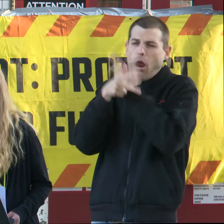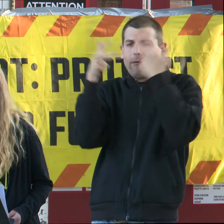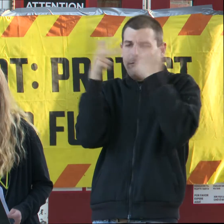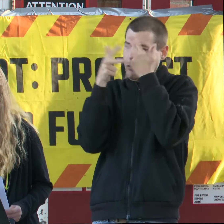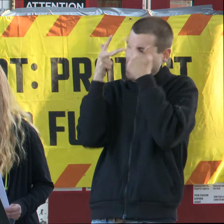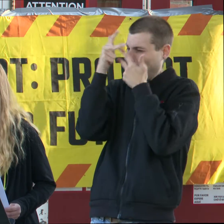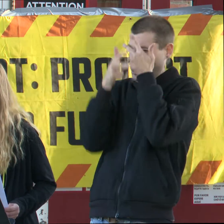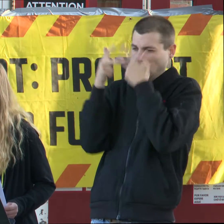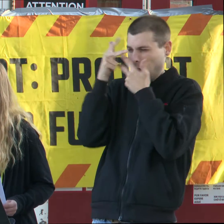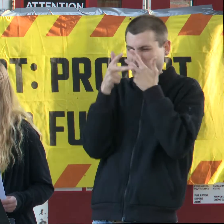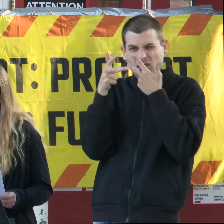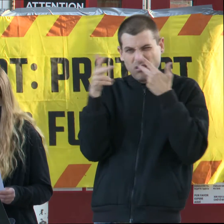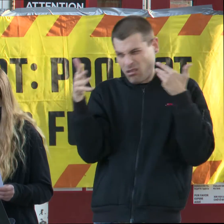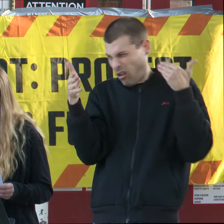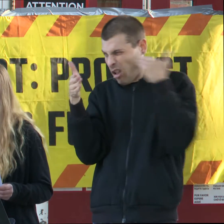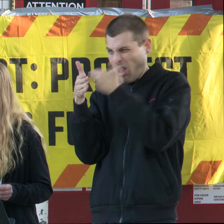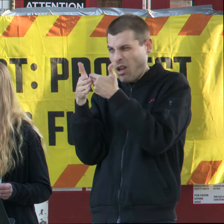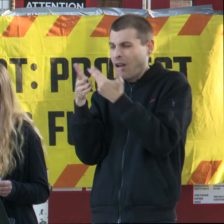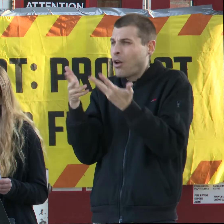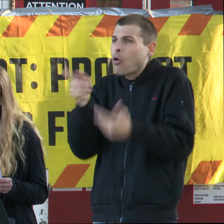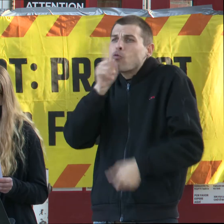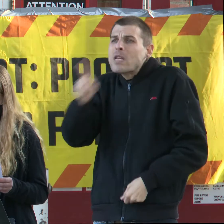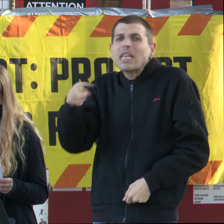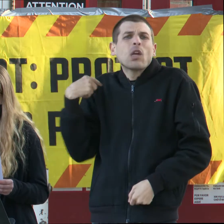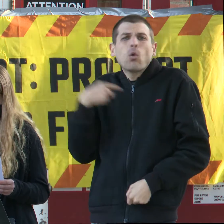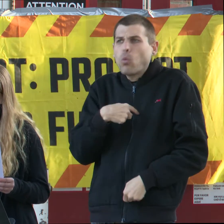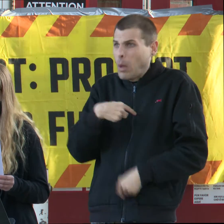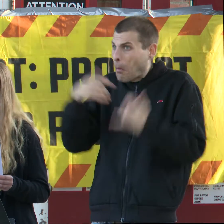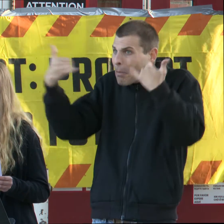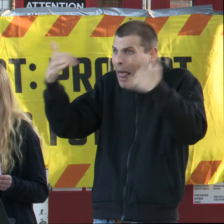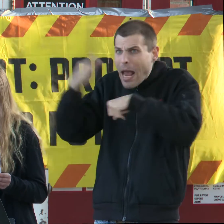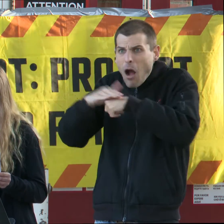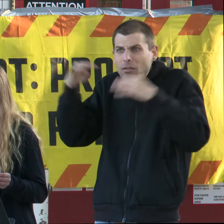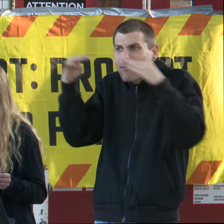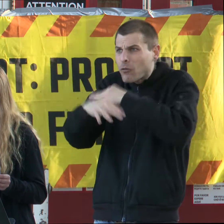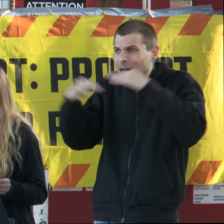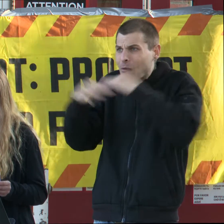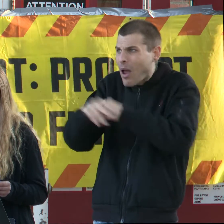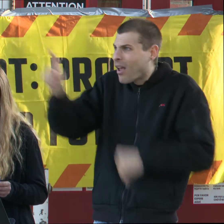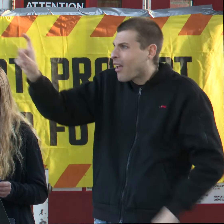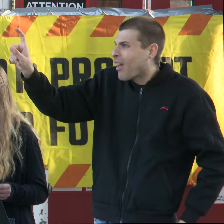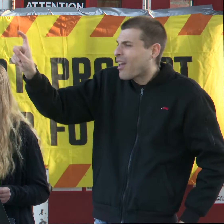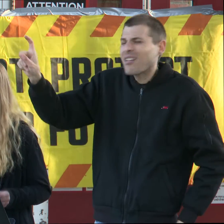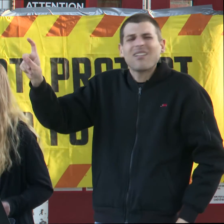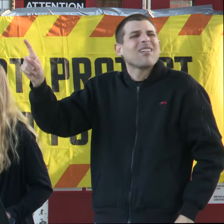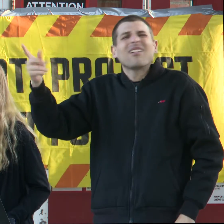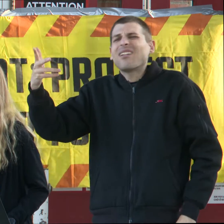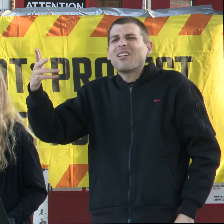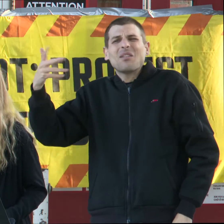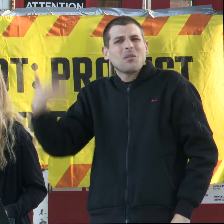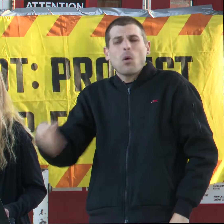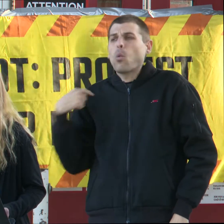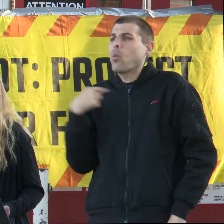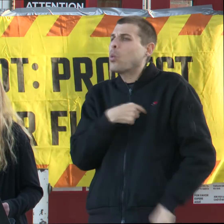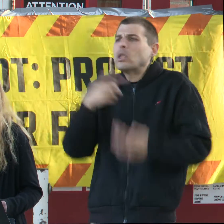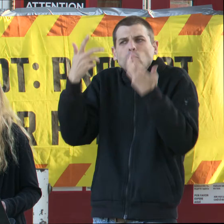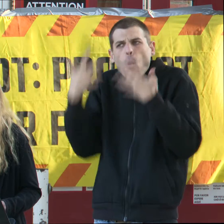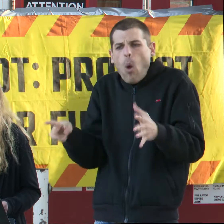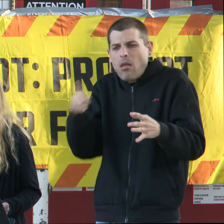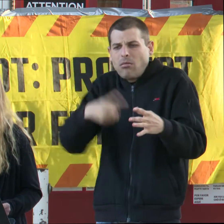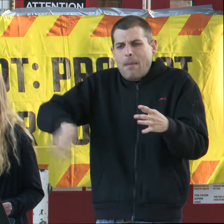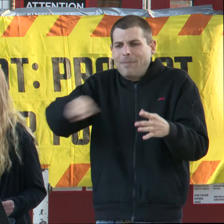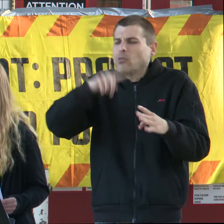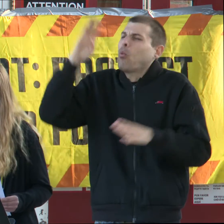that's so close to the school, it may as well be our playground. We don't want them to have to worry about whether or not the air that they're breathing